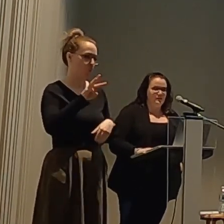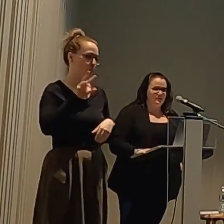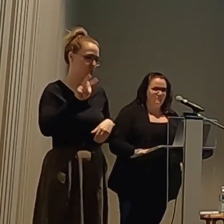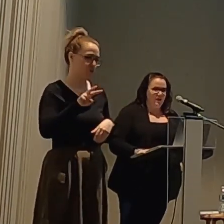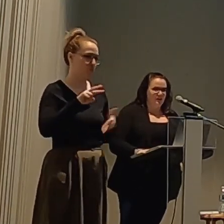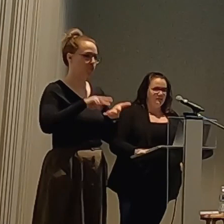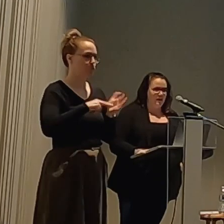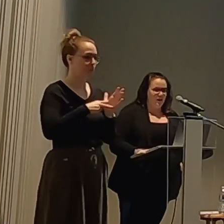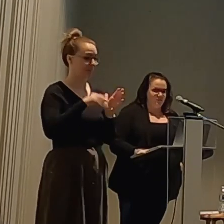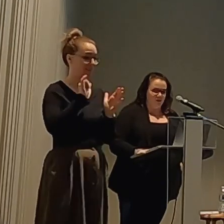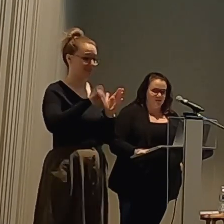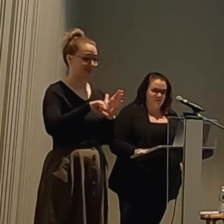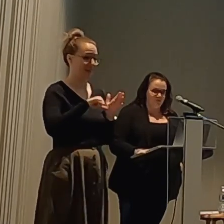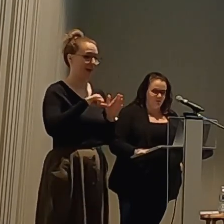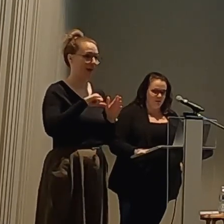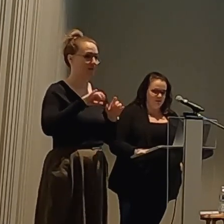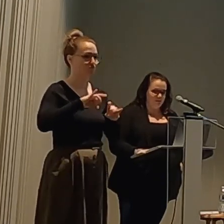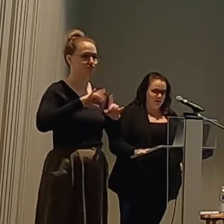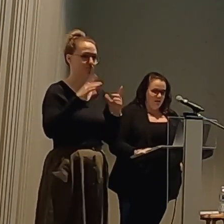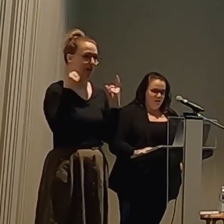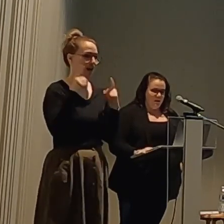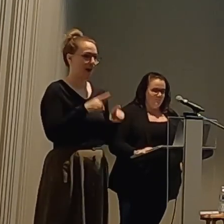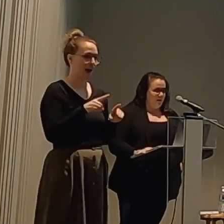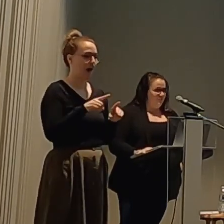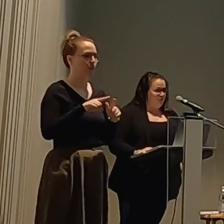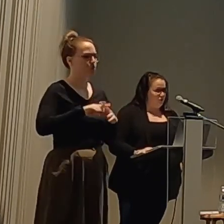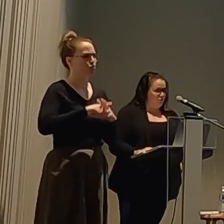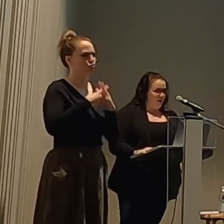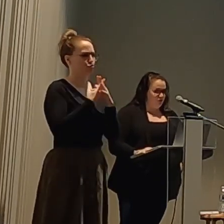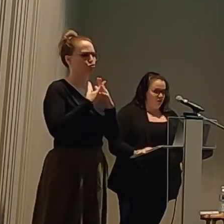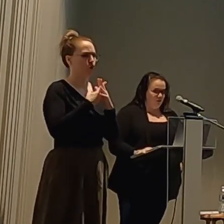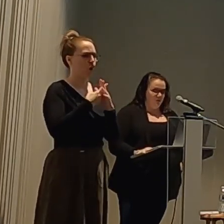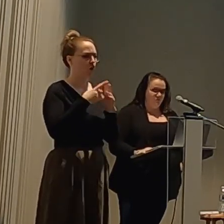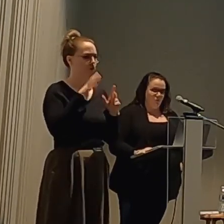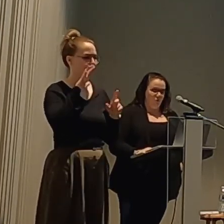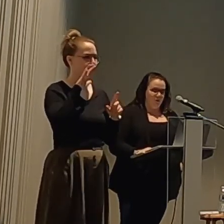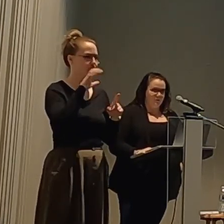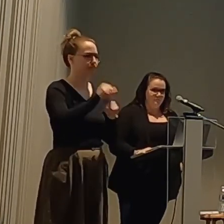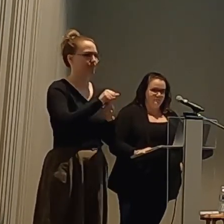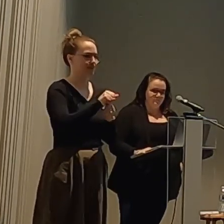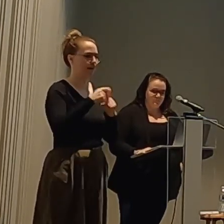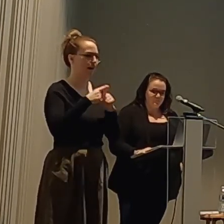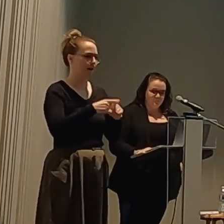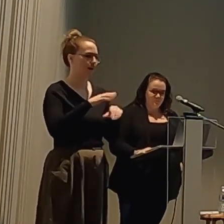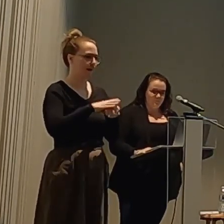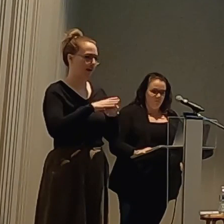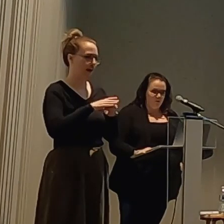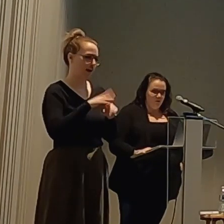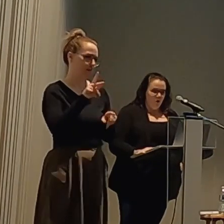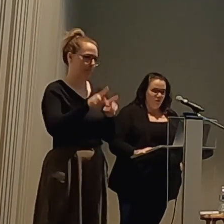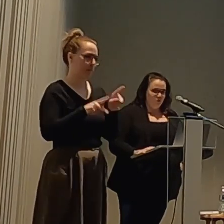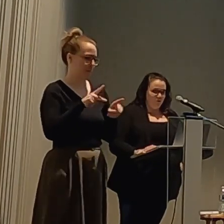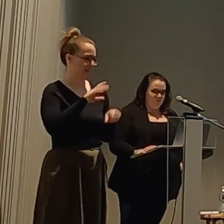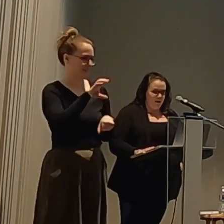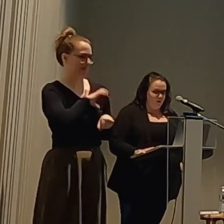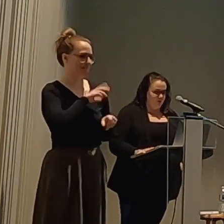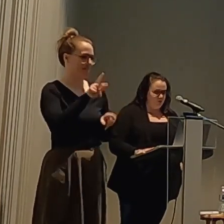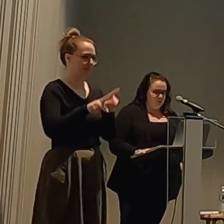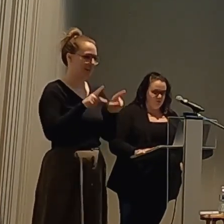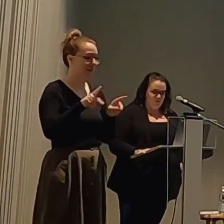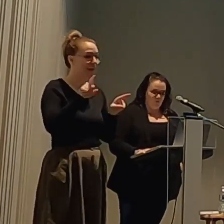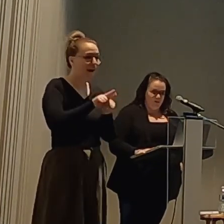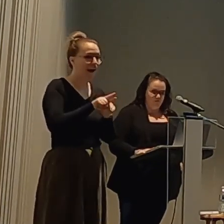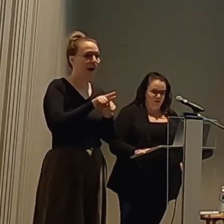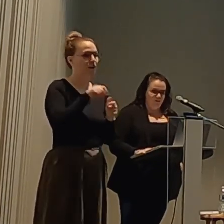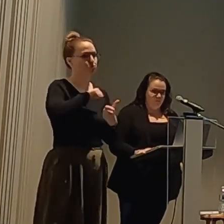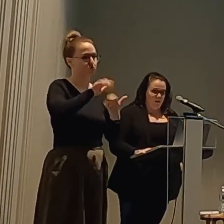start of systematic attacks on civilians, kind of as a strategy of war. Over 3